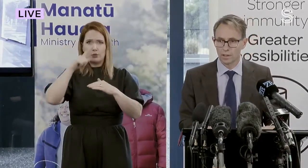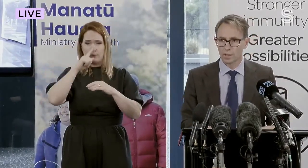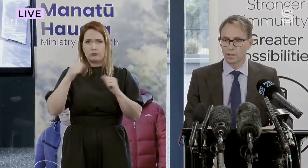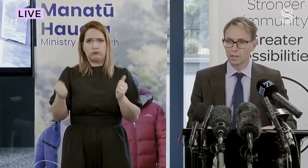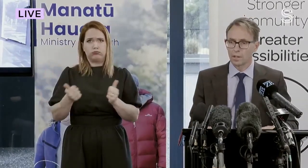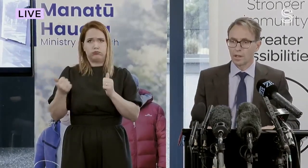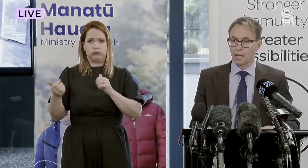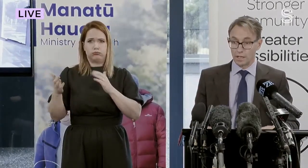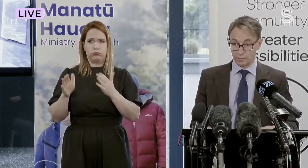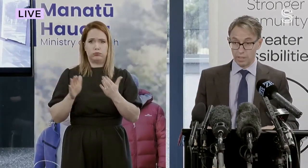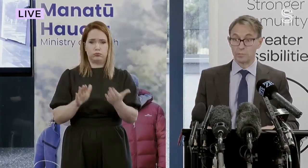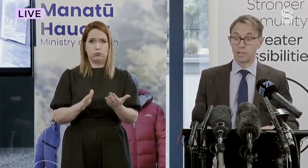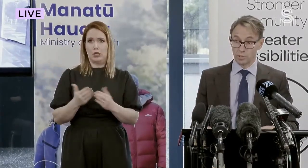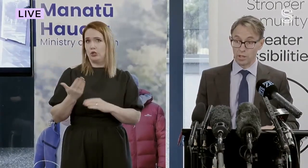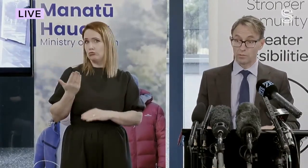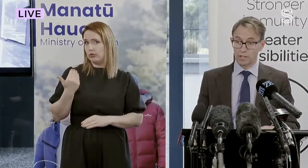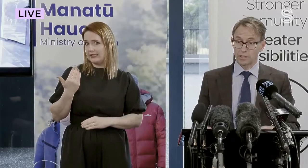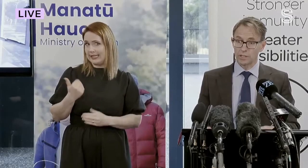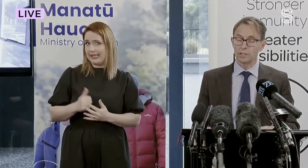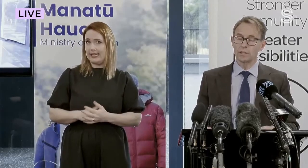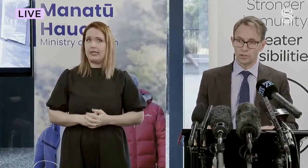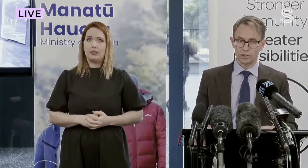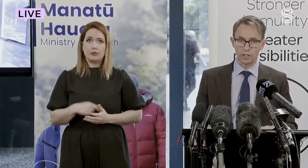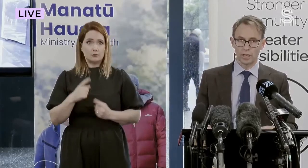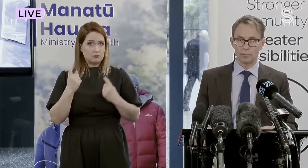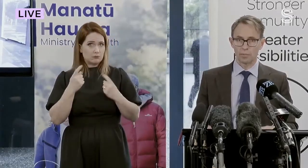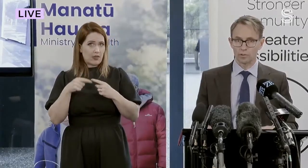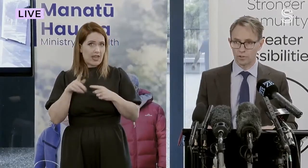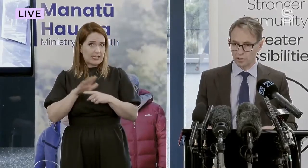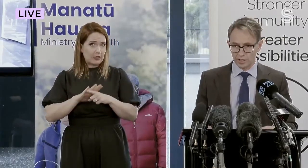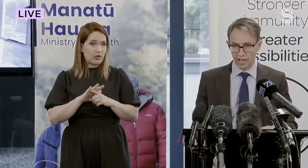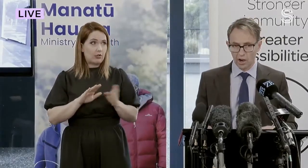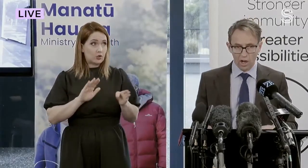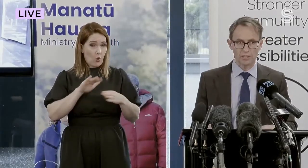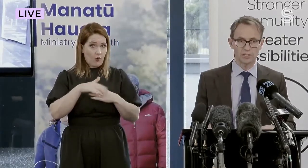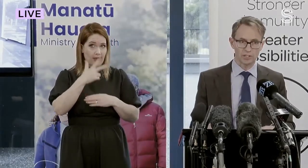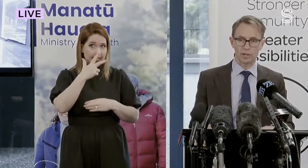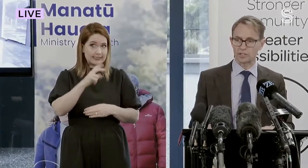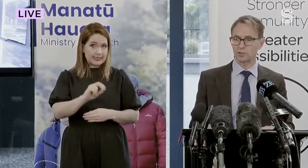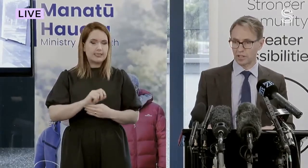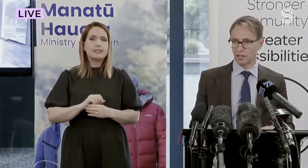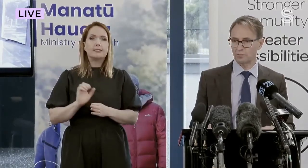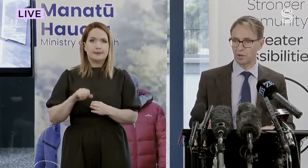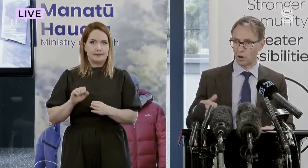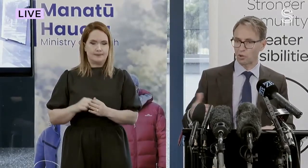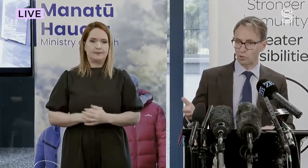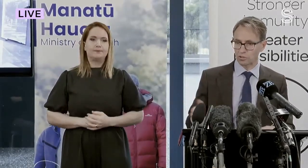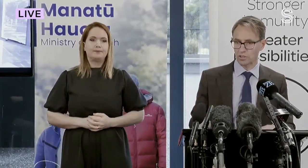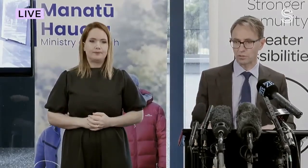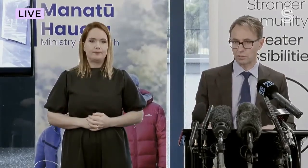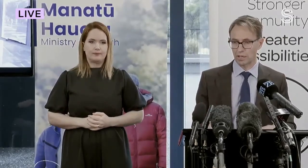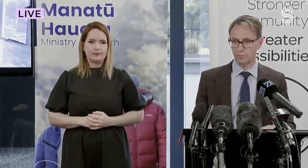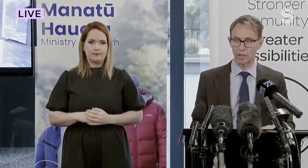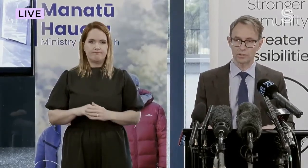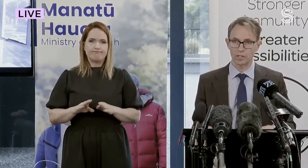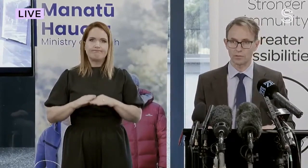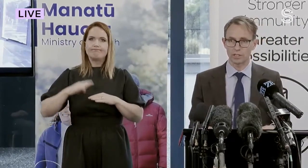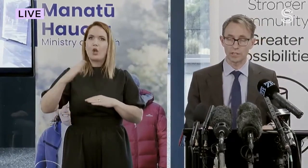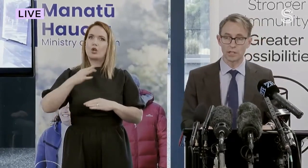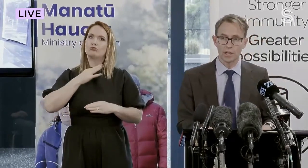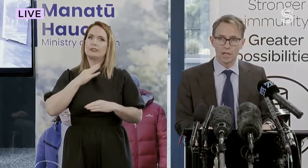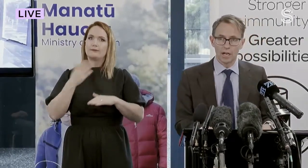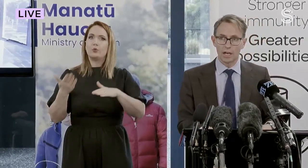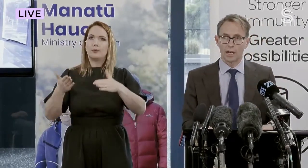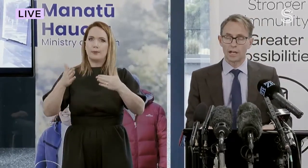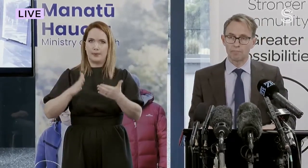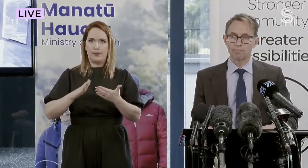recent weeks. In people over 80? Yeah. Yes. Certainly our highest death rates are in our old, so those over